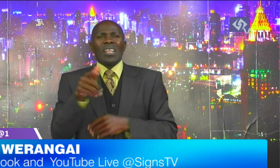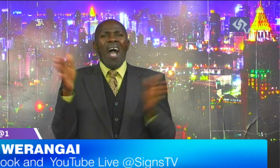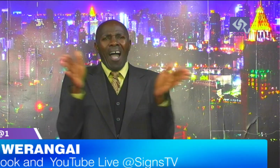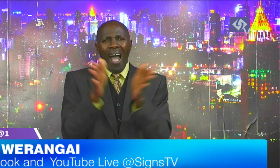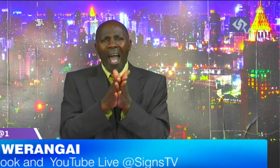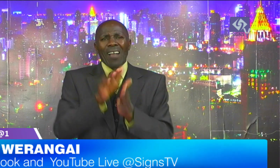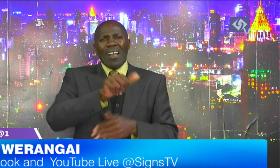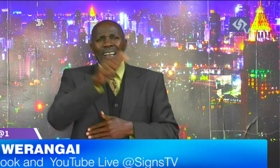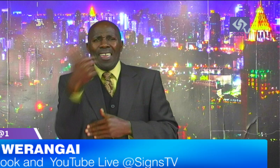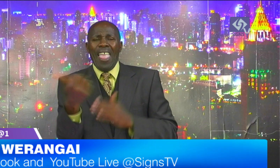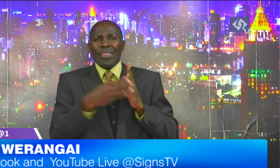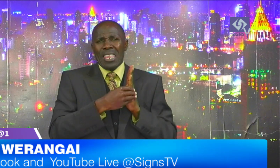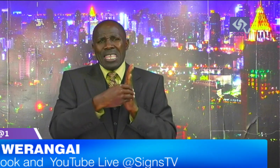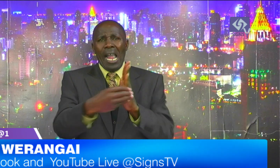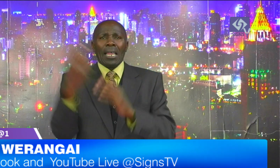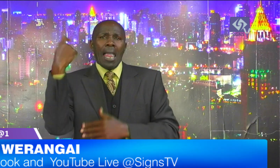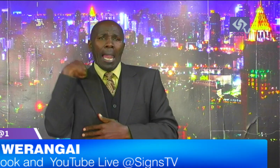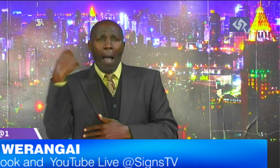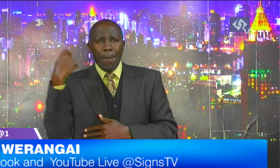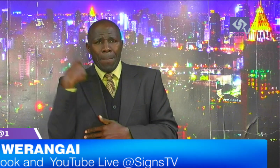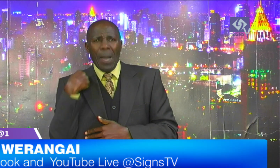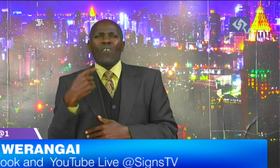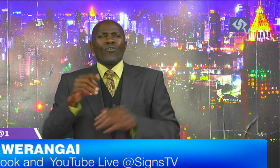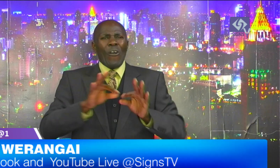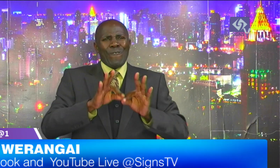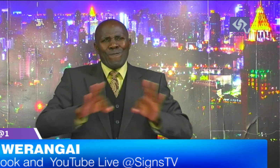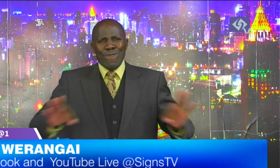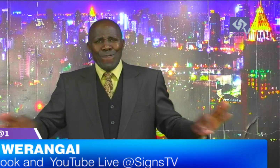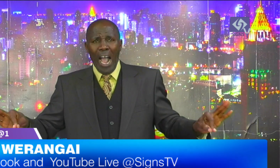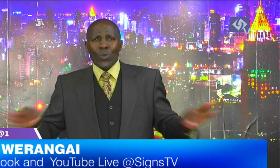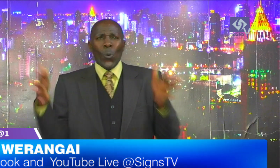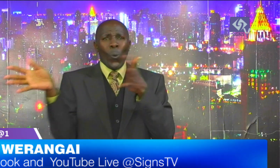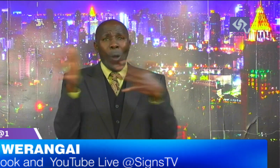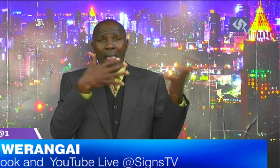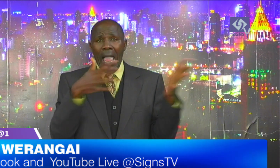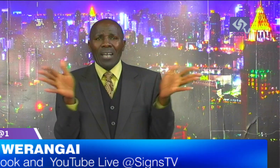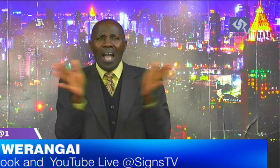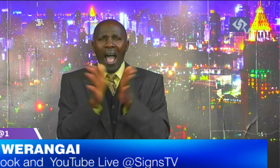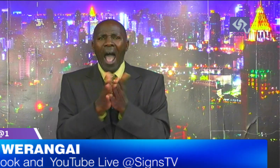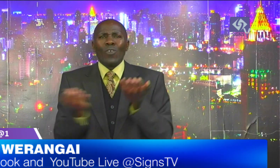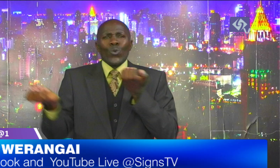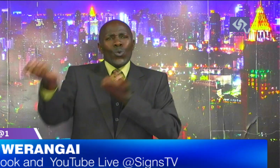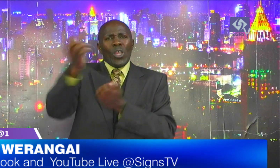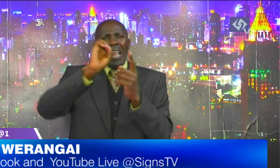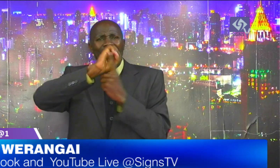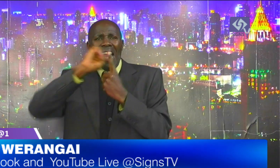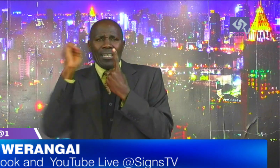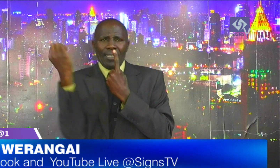Mahamat, and other prominent figures in the field of climate and environment.